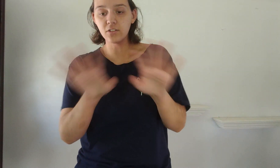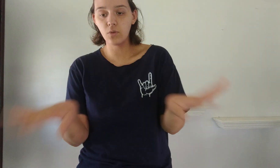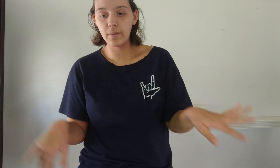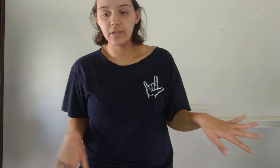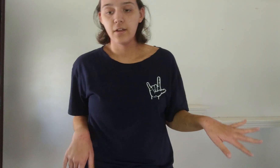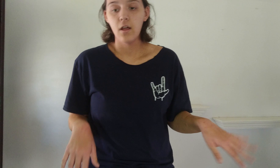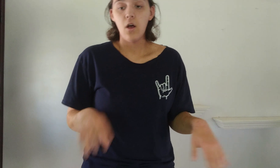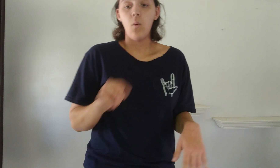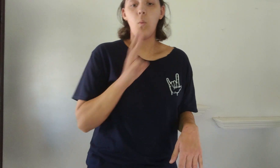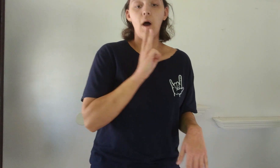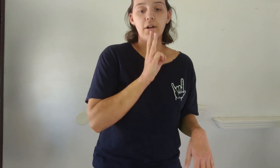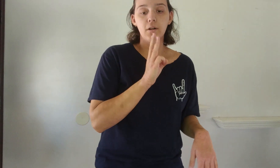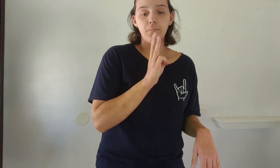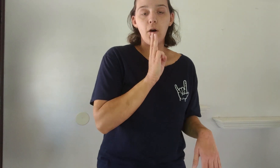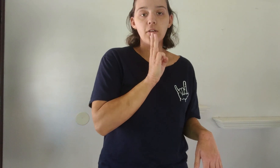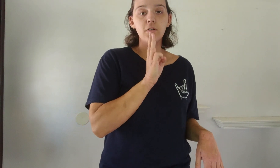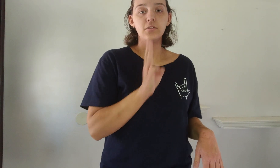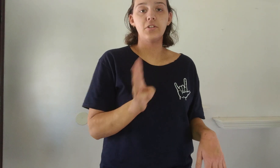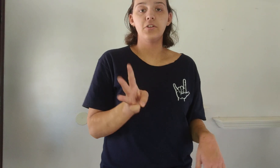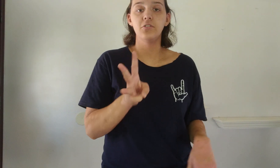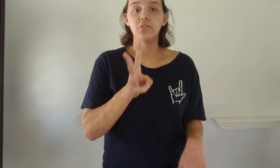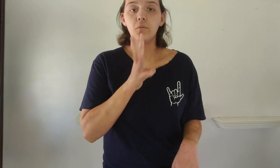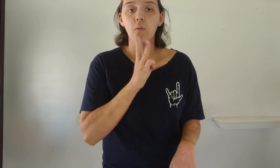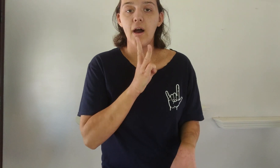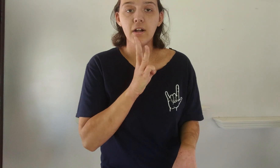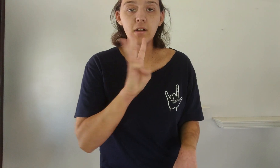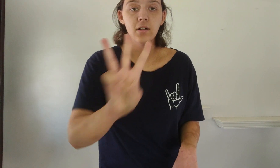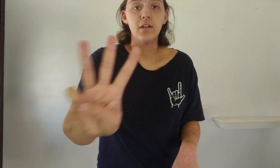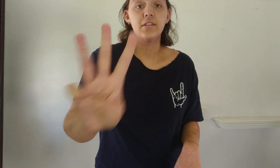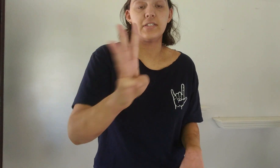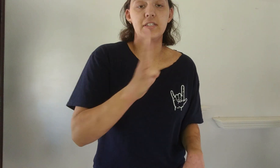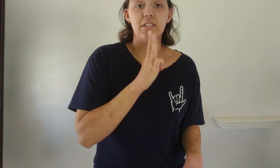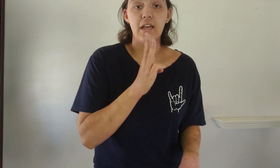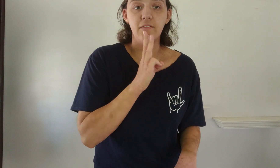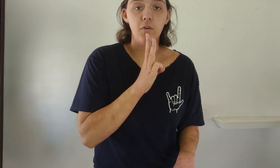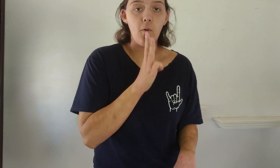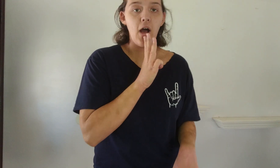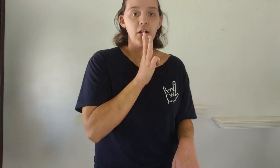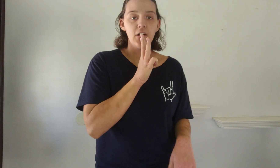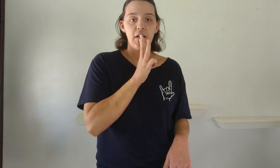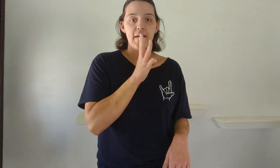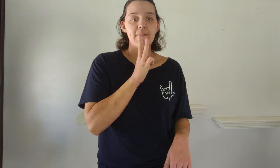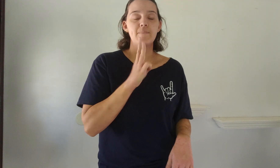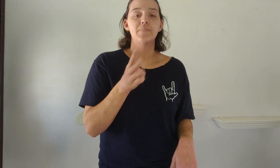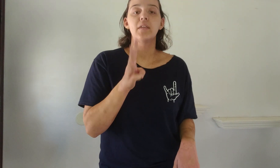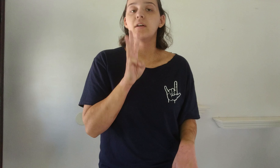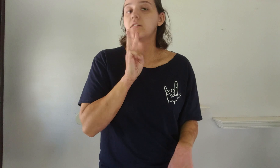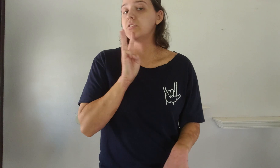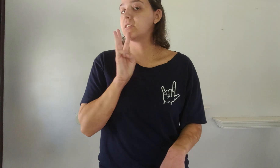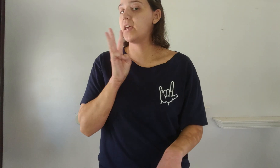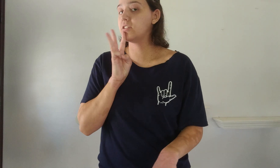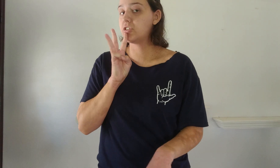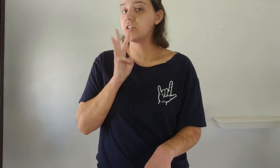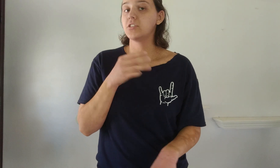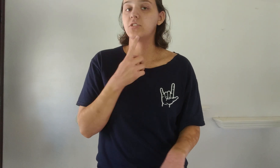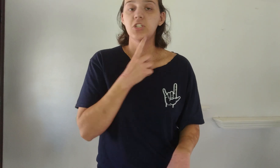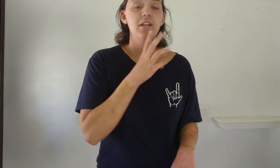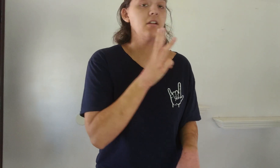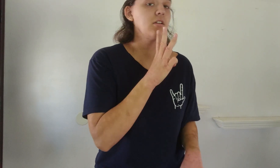swimming. Water polo, so you're going to do water. This is the sign for water. Just against your chin, just